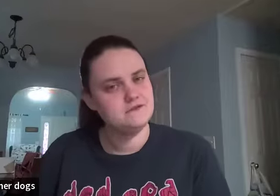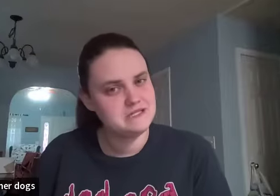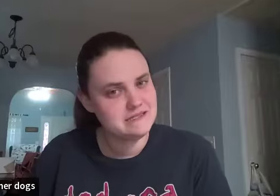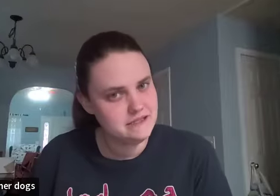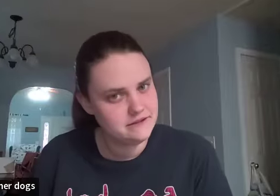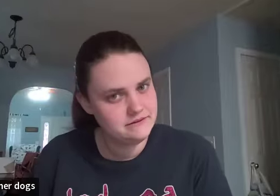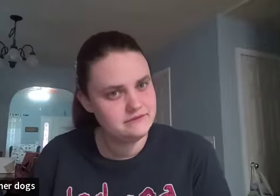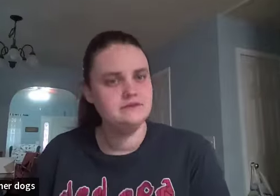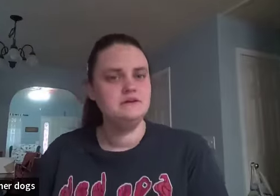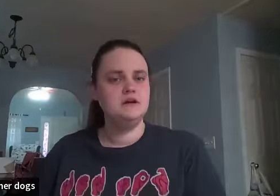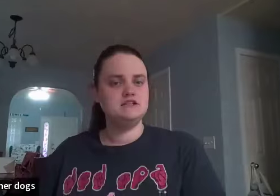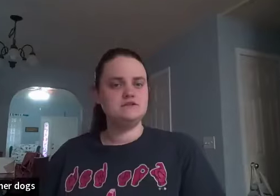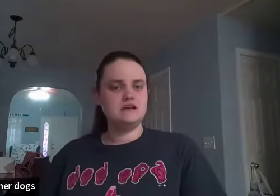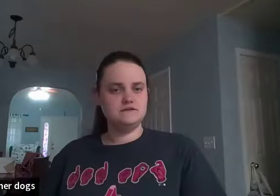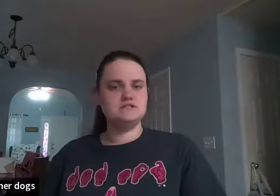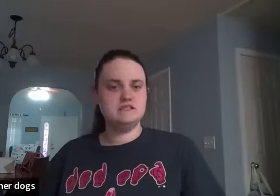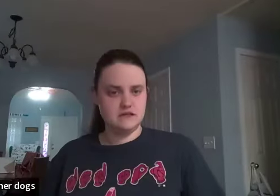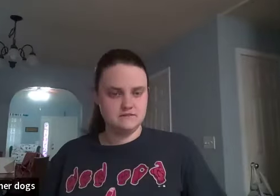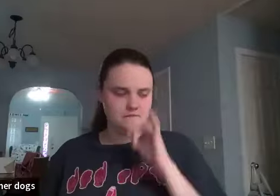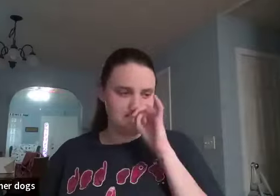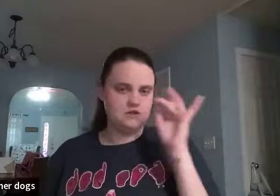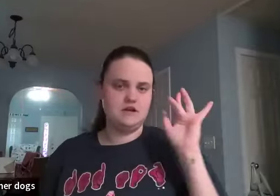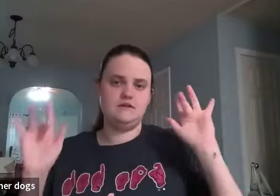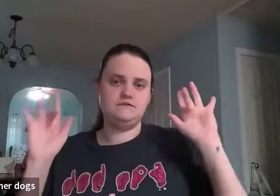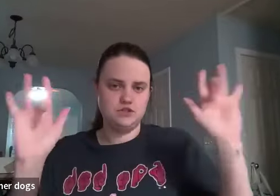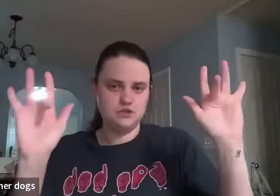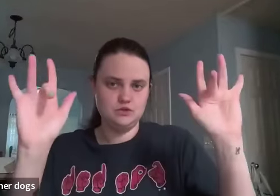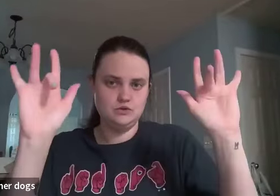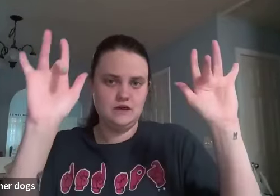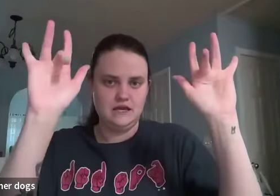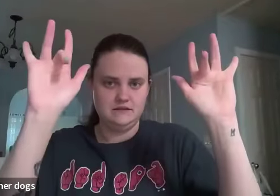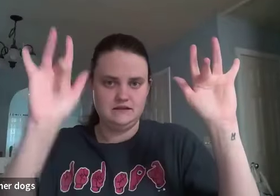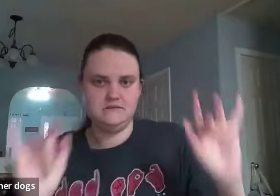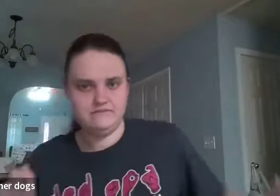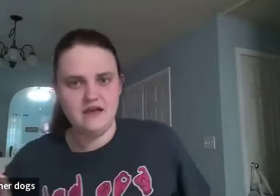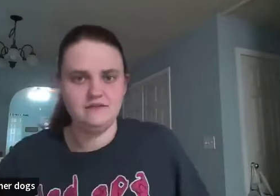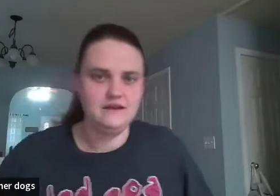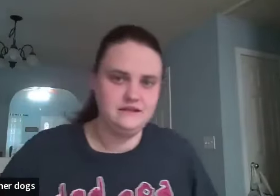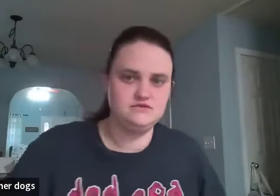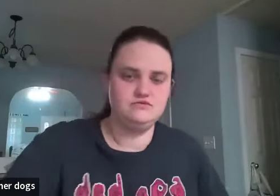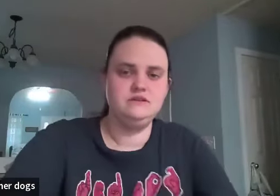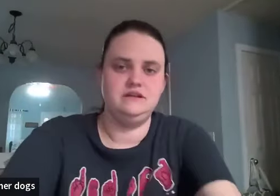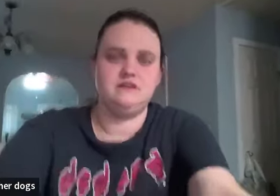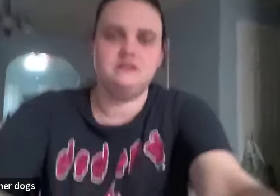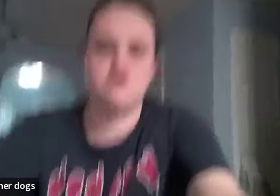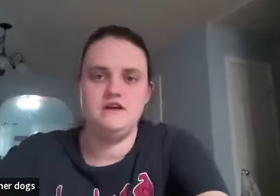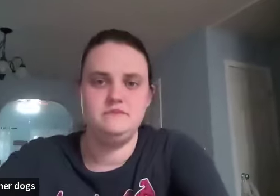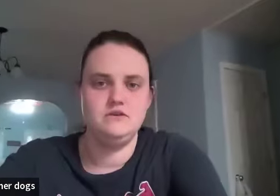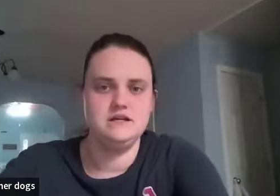for sick. And so the sign for sick is you're gonna have two eights. That light is really gonna just drive me